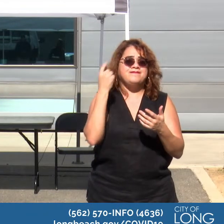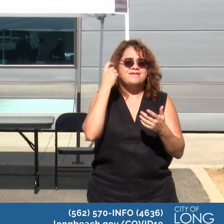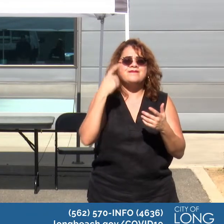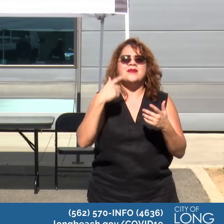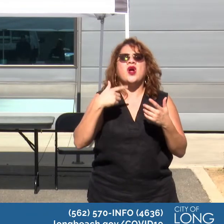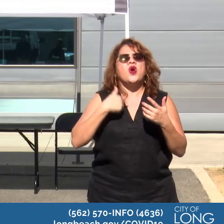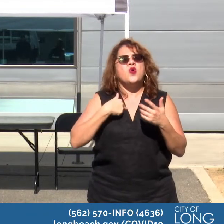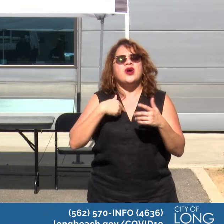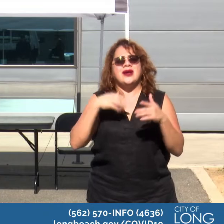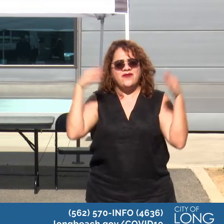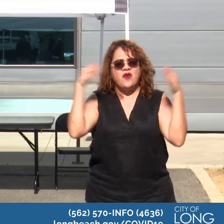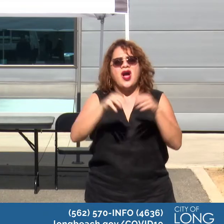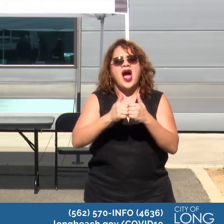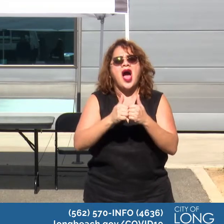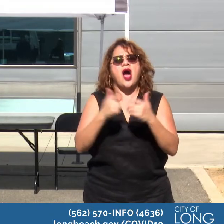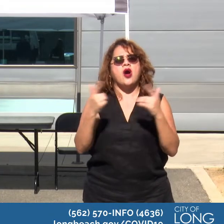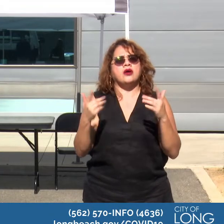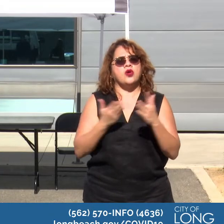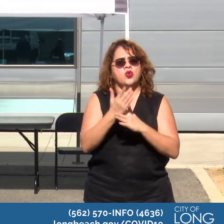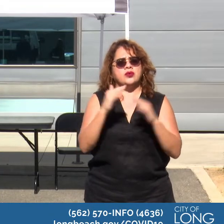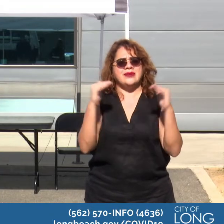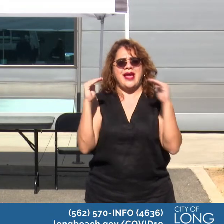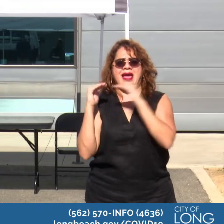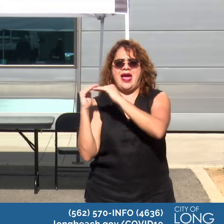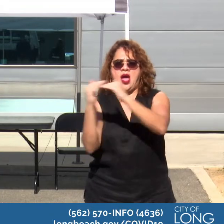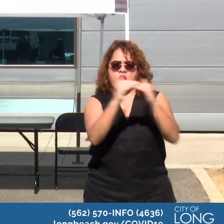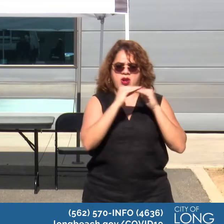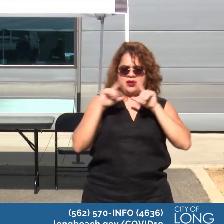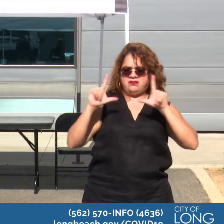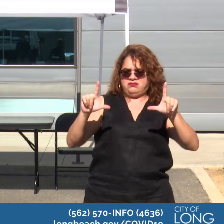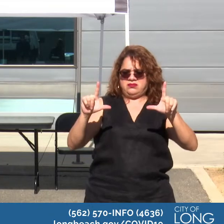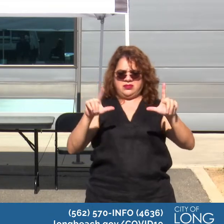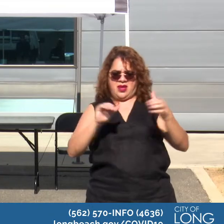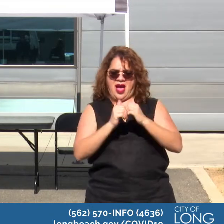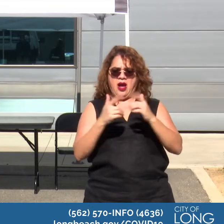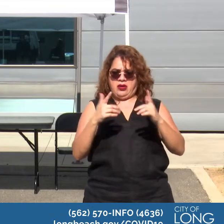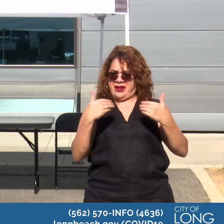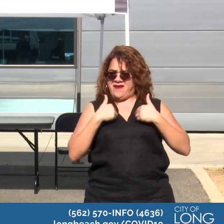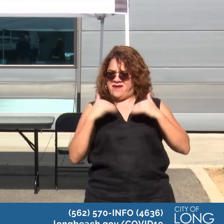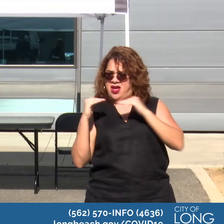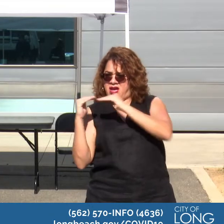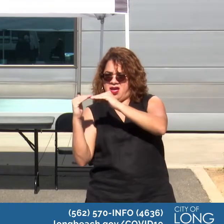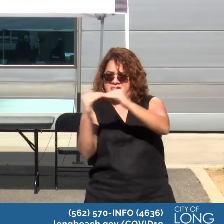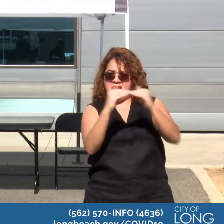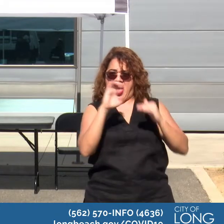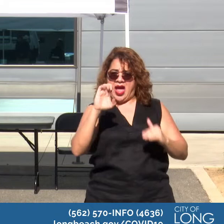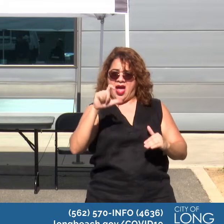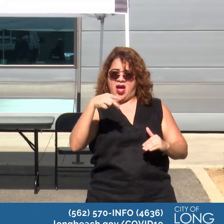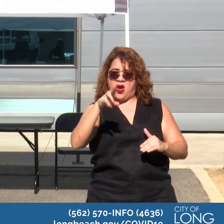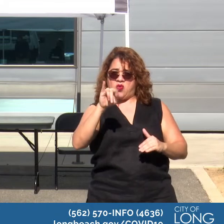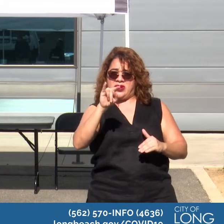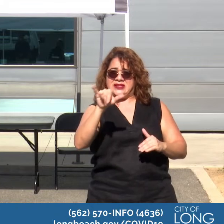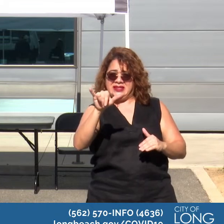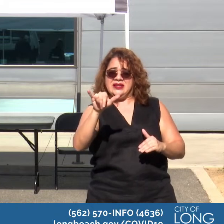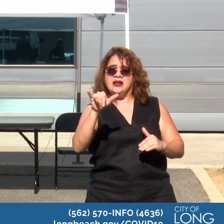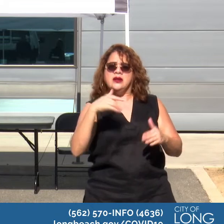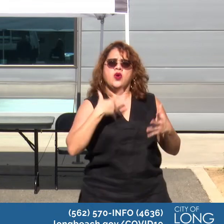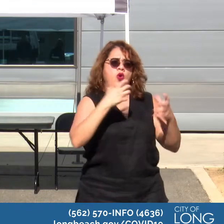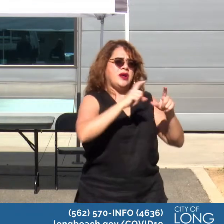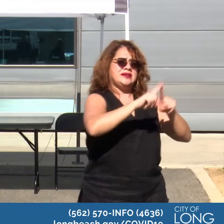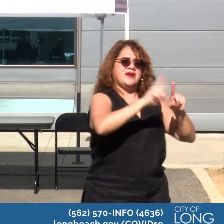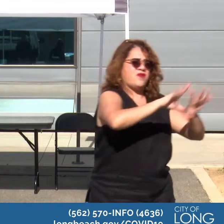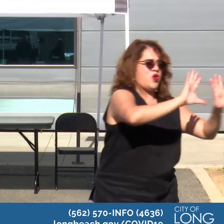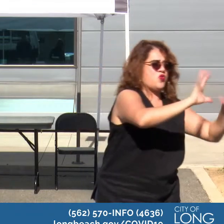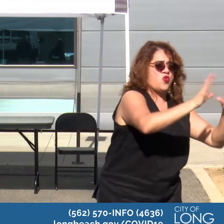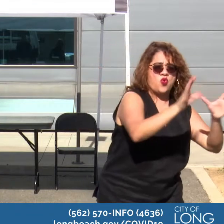doing our vaccinations. So as the mayor discussed, next week we are expanding our vaccination efforts to more groups. We've said all